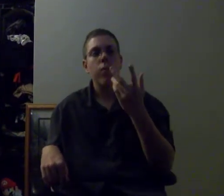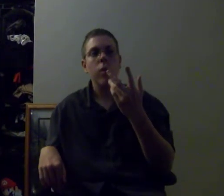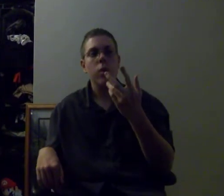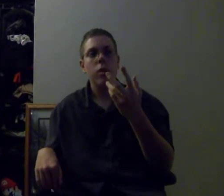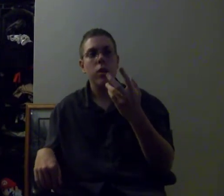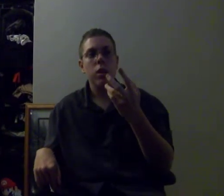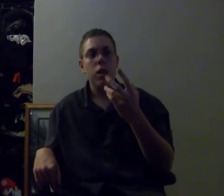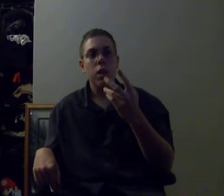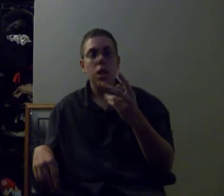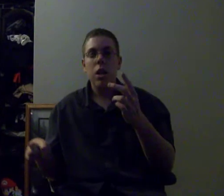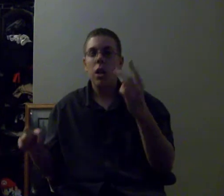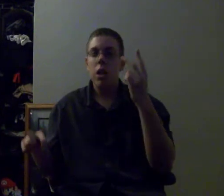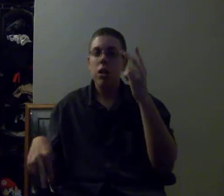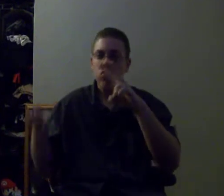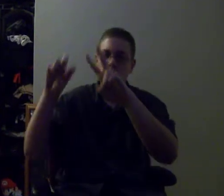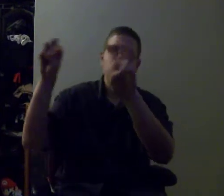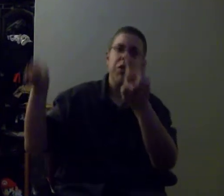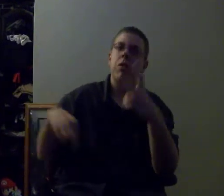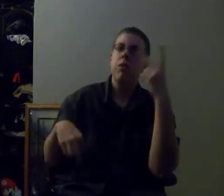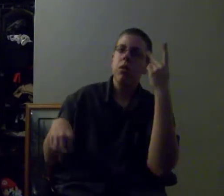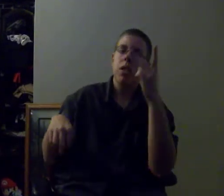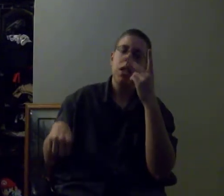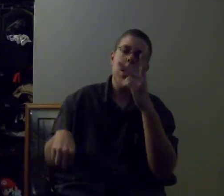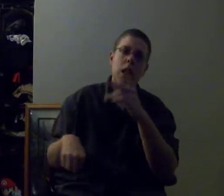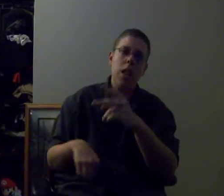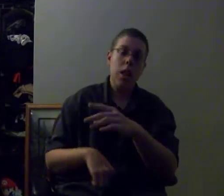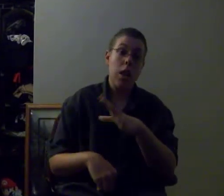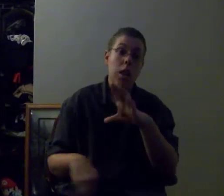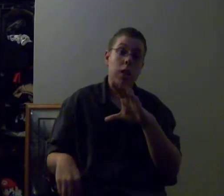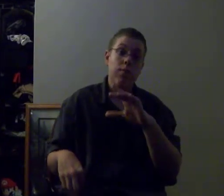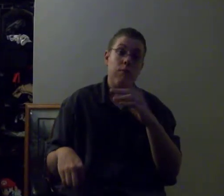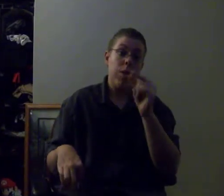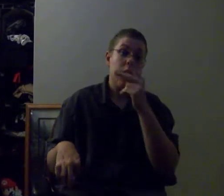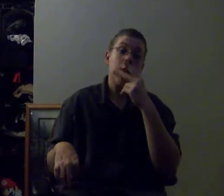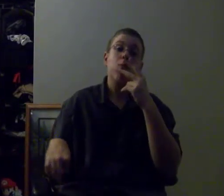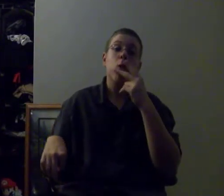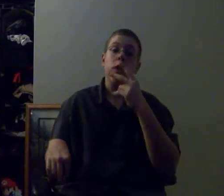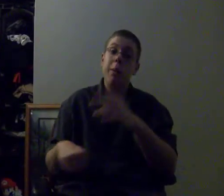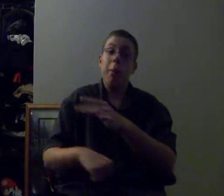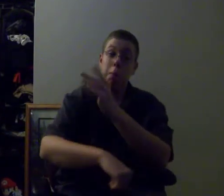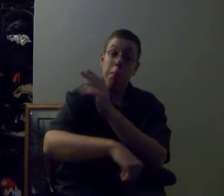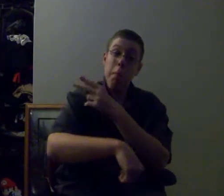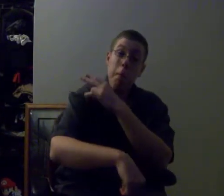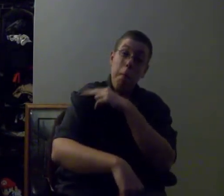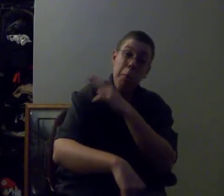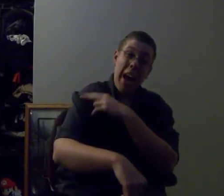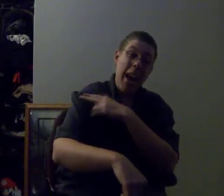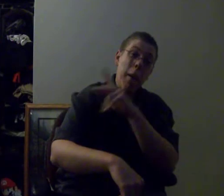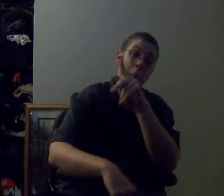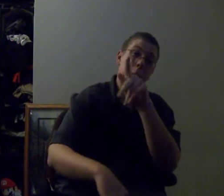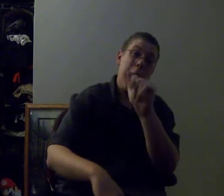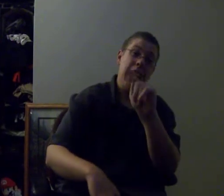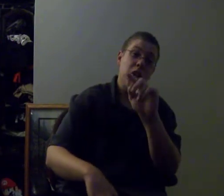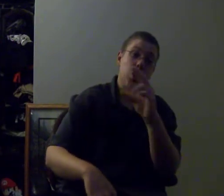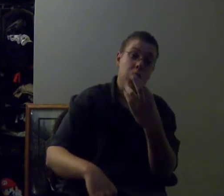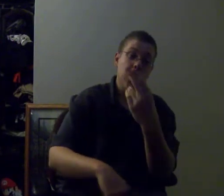about discourse communities and how writers respond to each other, and how writers are writing to create a body of knowledge, and then they